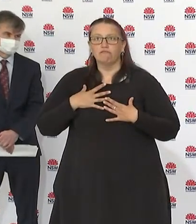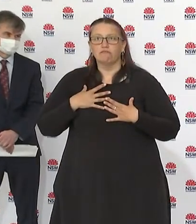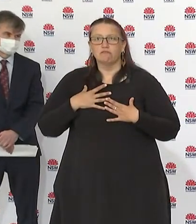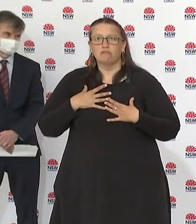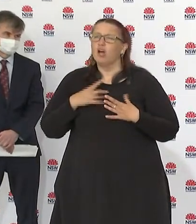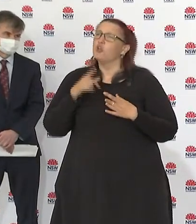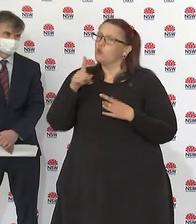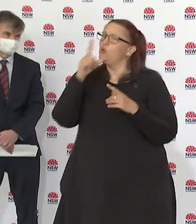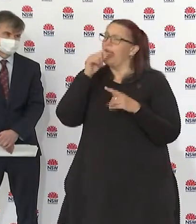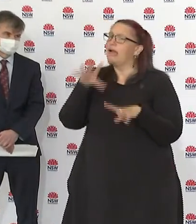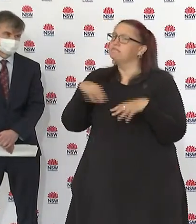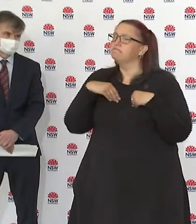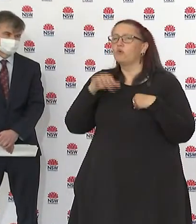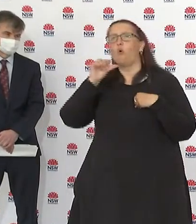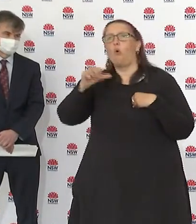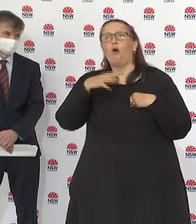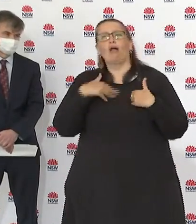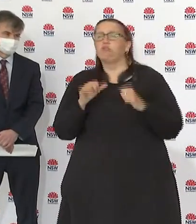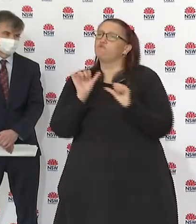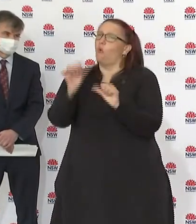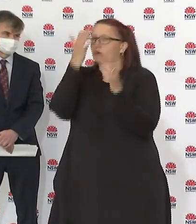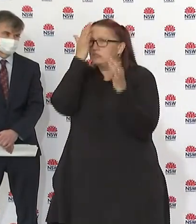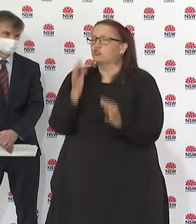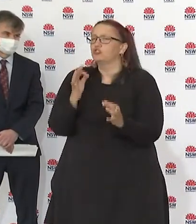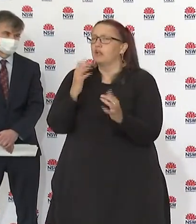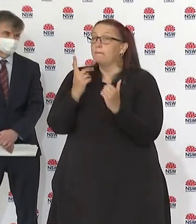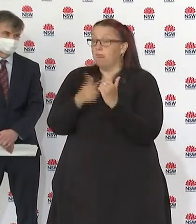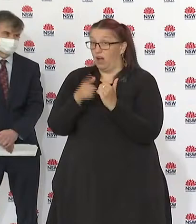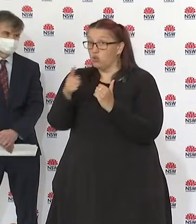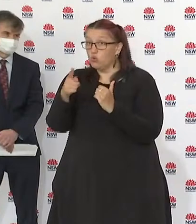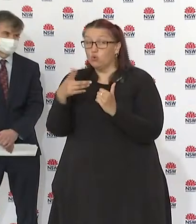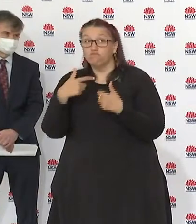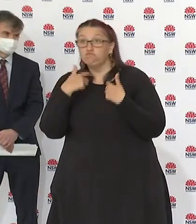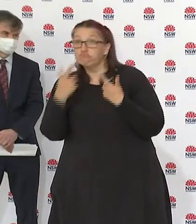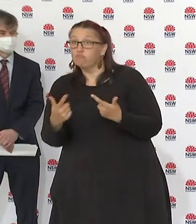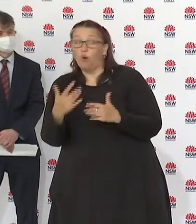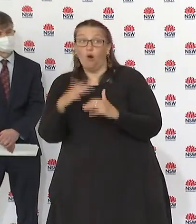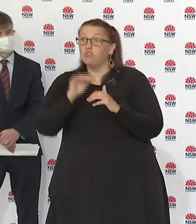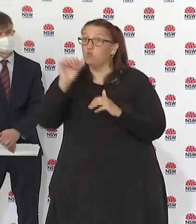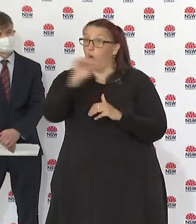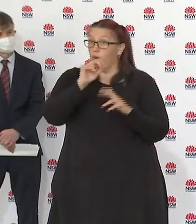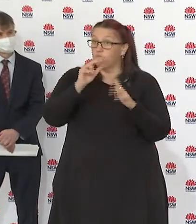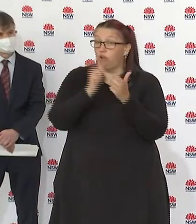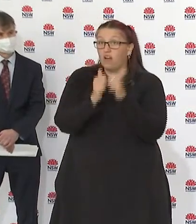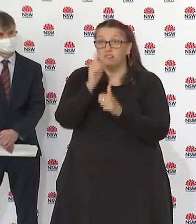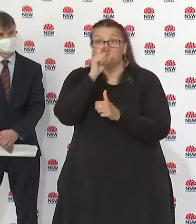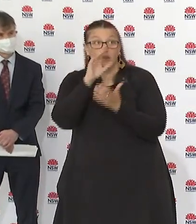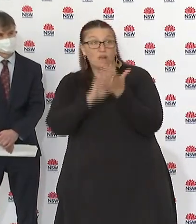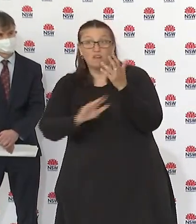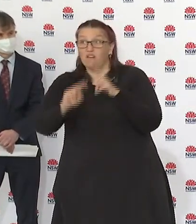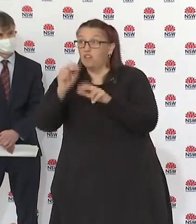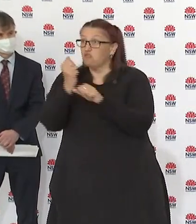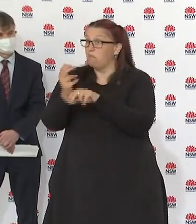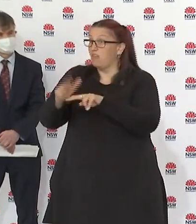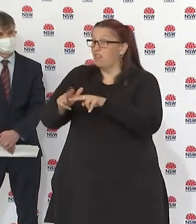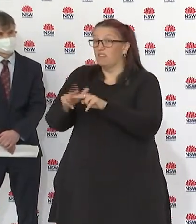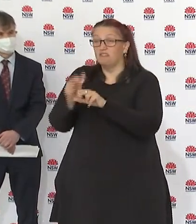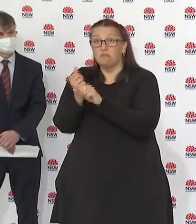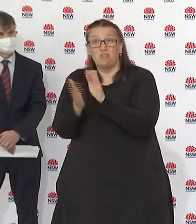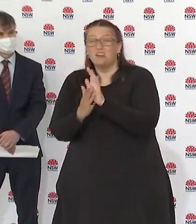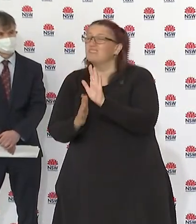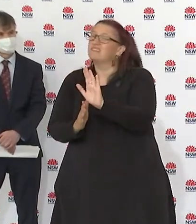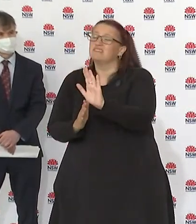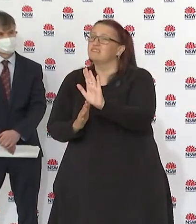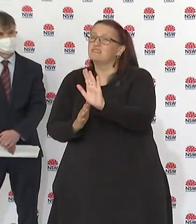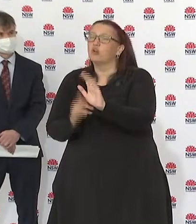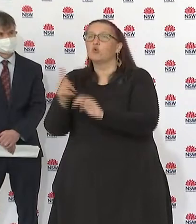it home to your parents or your siblings is just something none of us want to imagine. And I think that message is starting